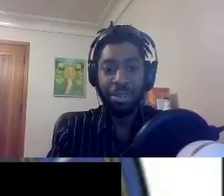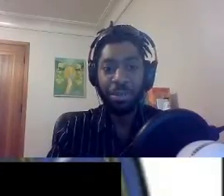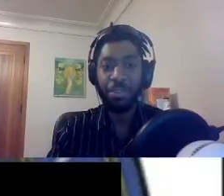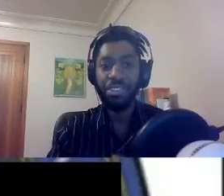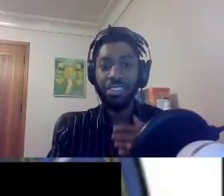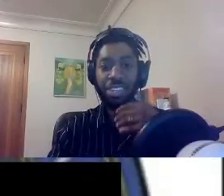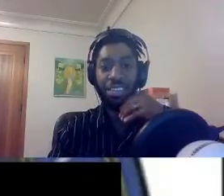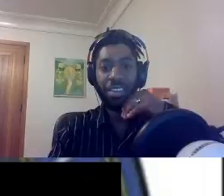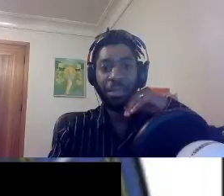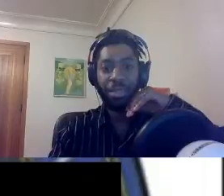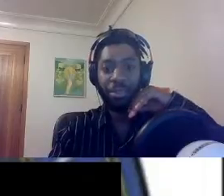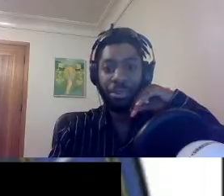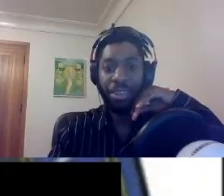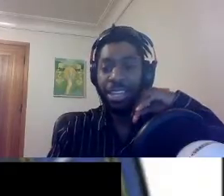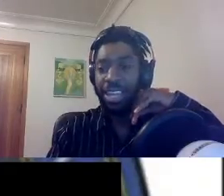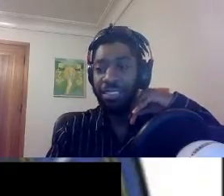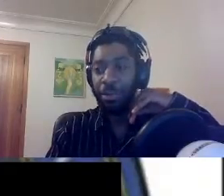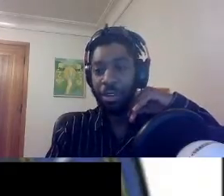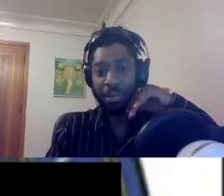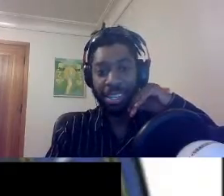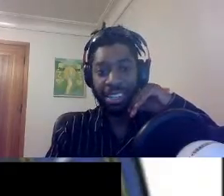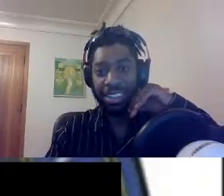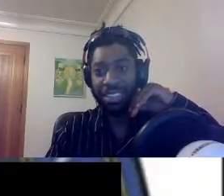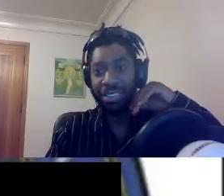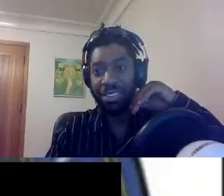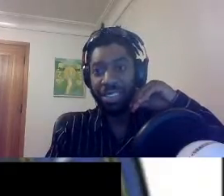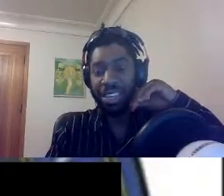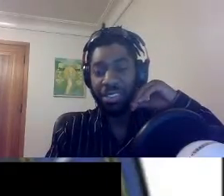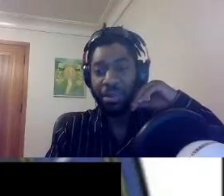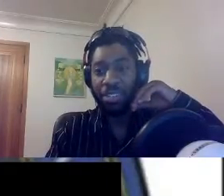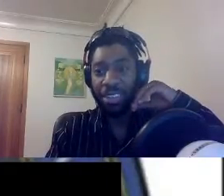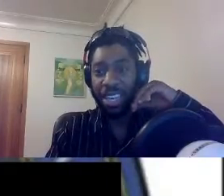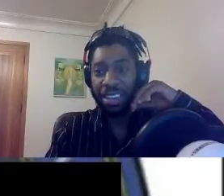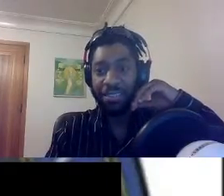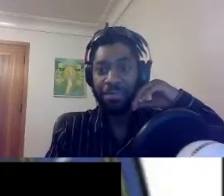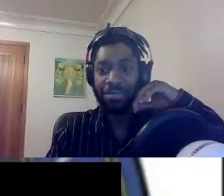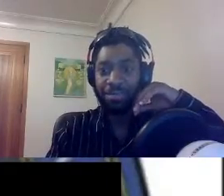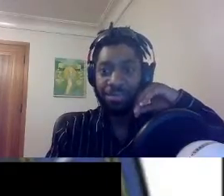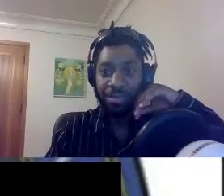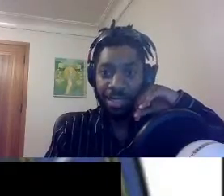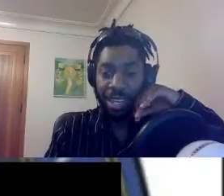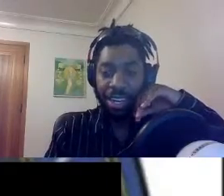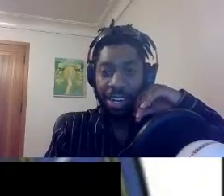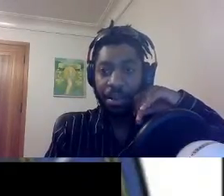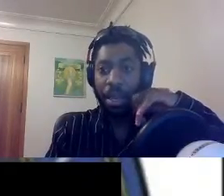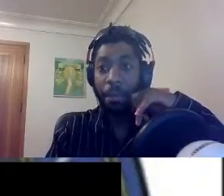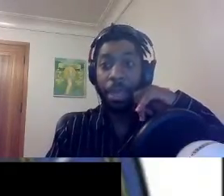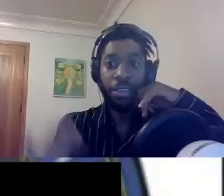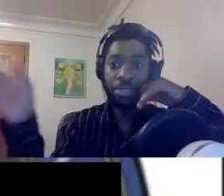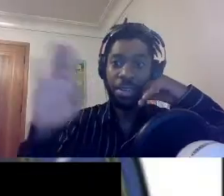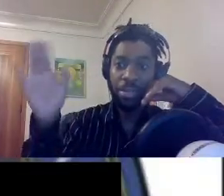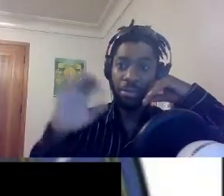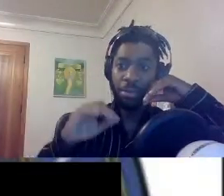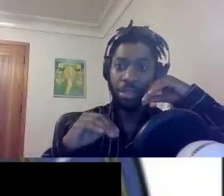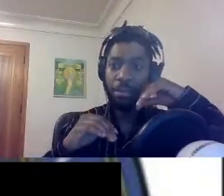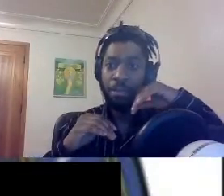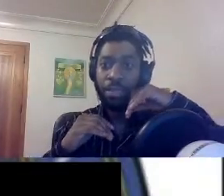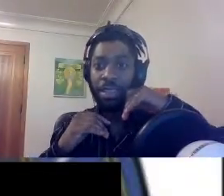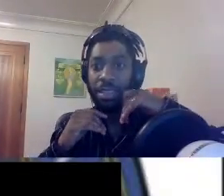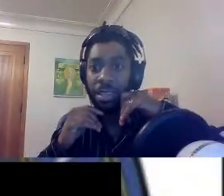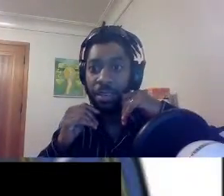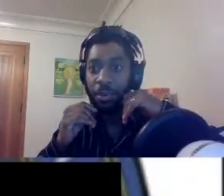but I really appreciate you guys coming through and supporting me on this too. So thank you so much for that. All right, Pat, thanks for coming through